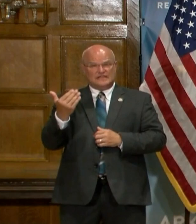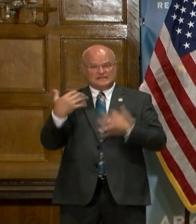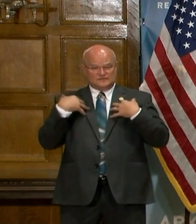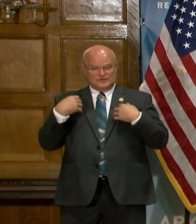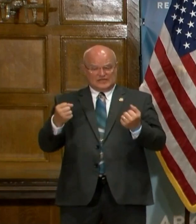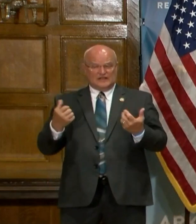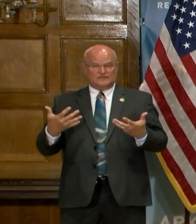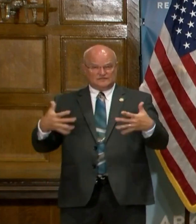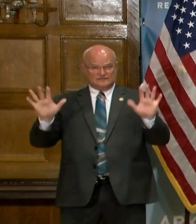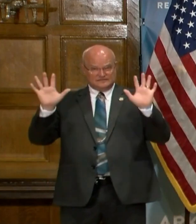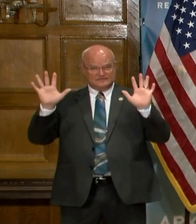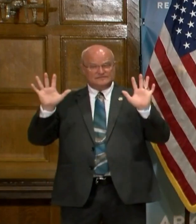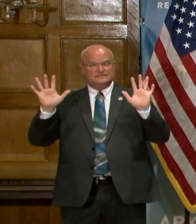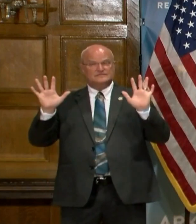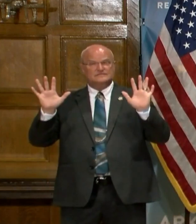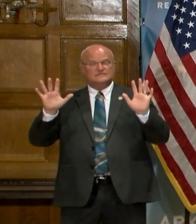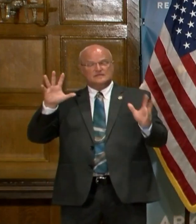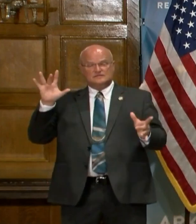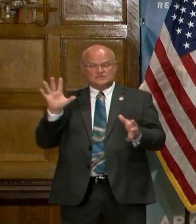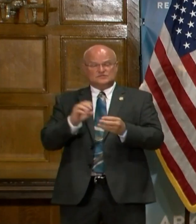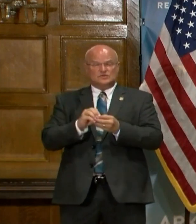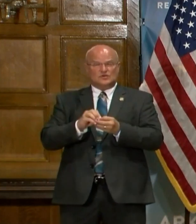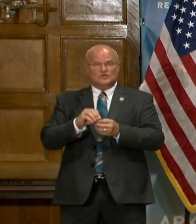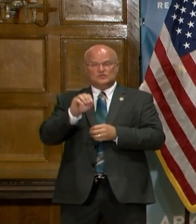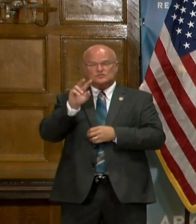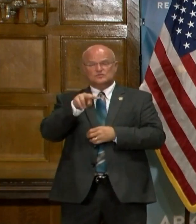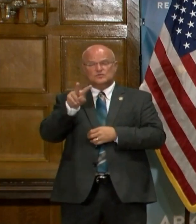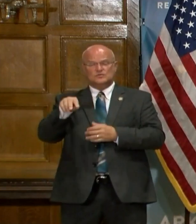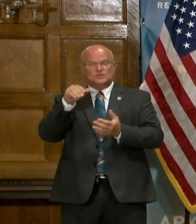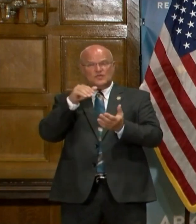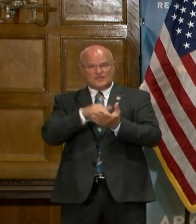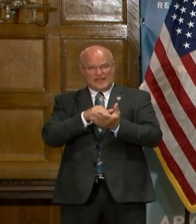who recovered from yesterday, so our total is